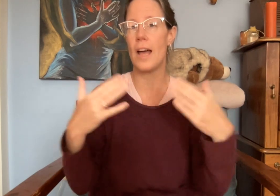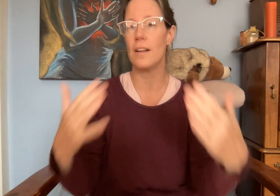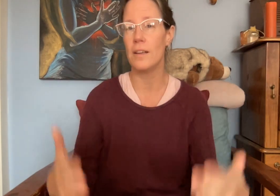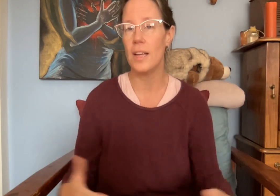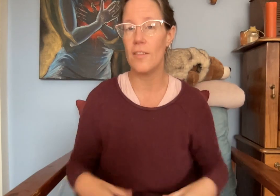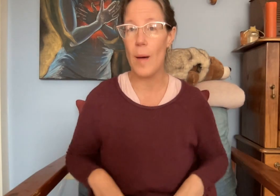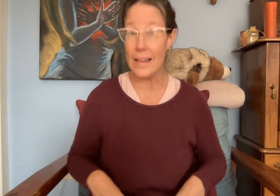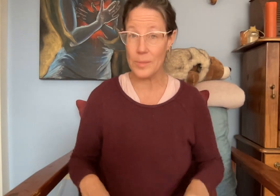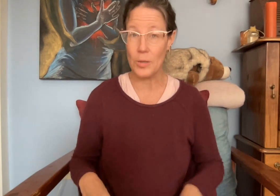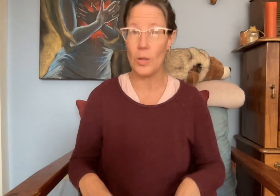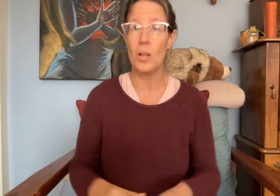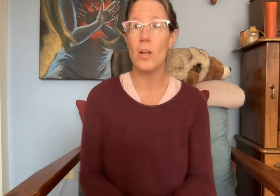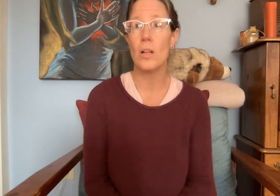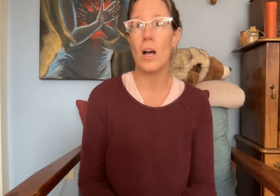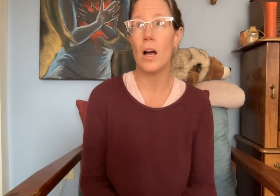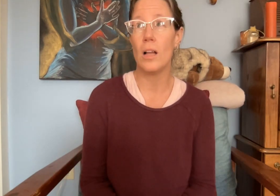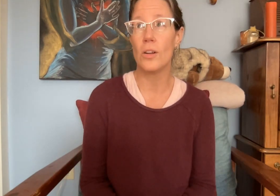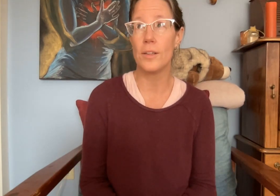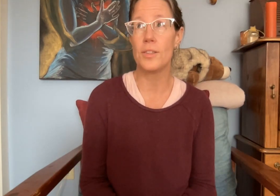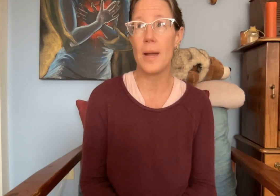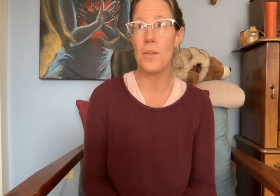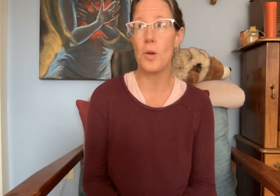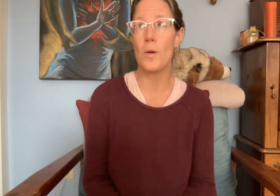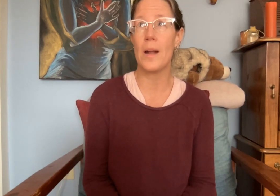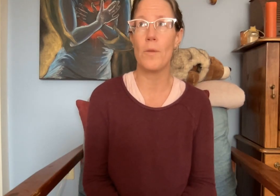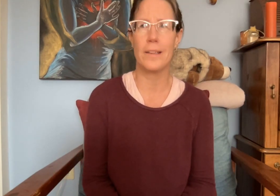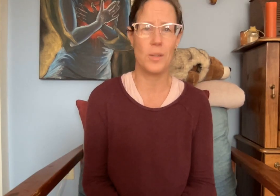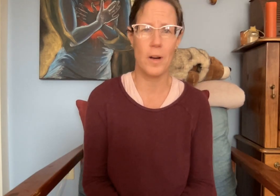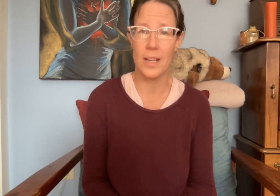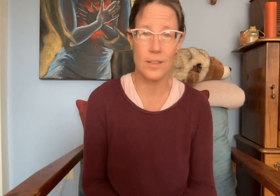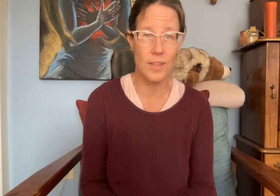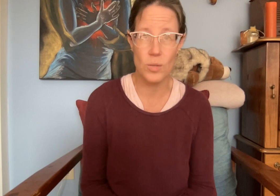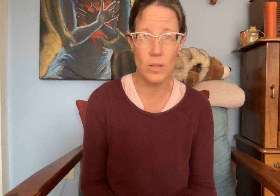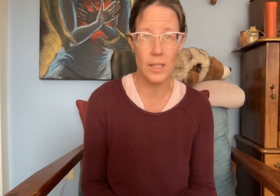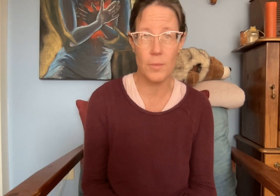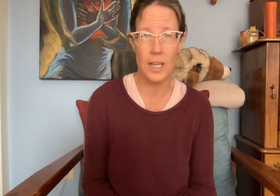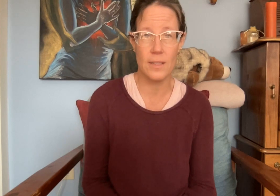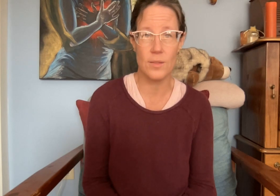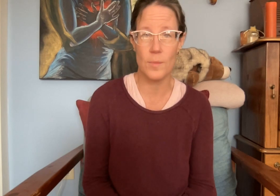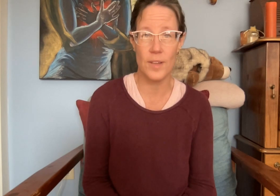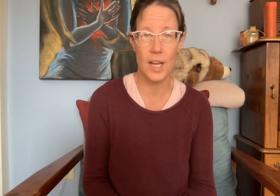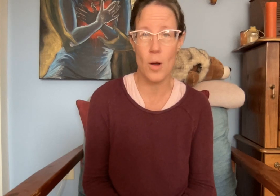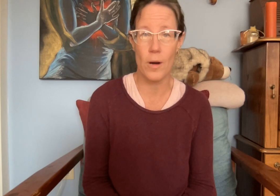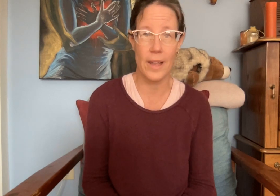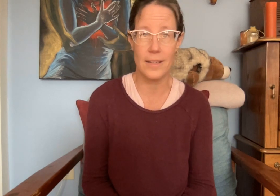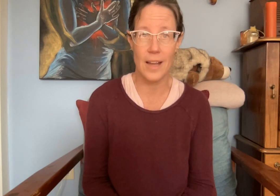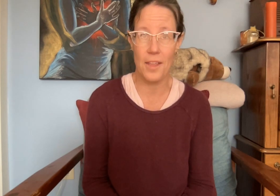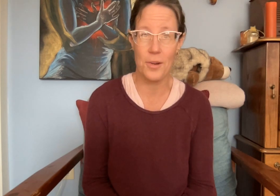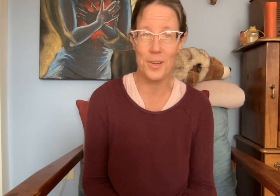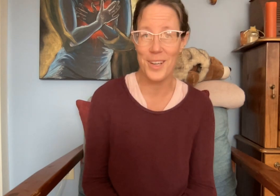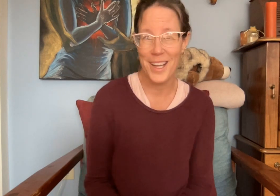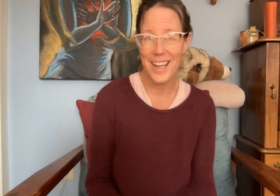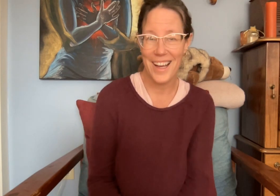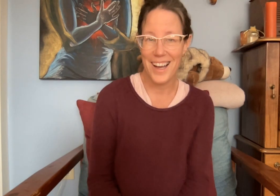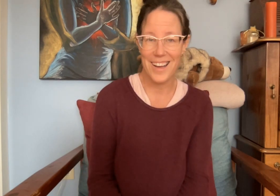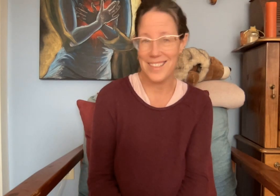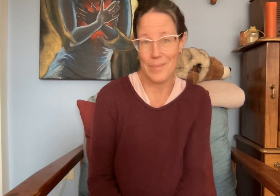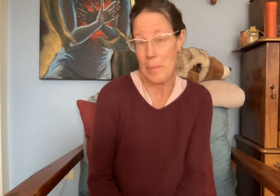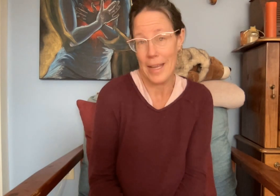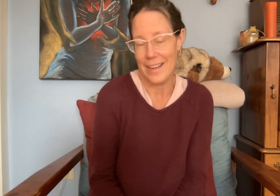of, if possible, learn straight through, and I'm willing to work individually. We can Zoom video or get together, because I might be getting